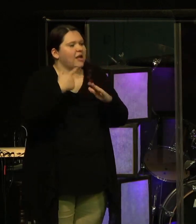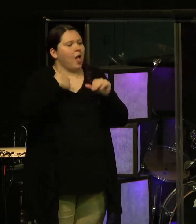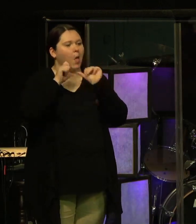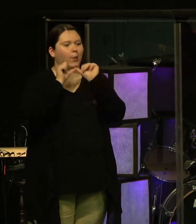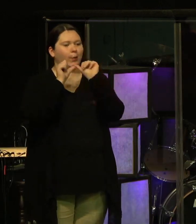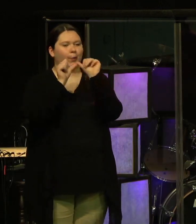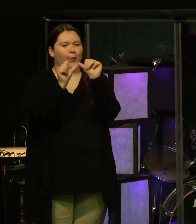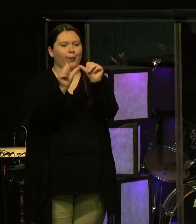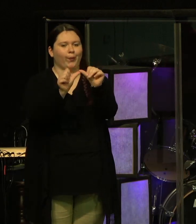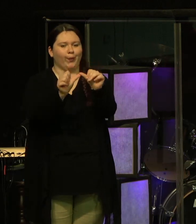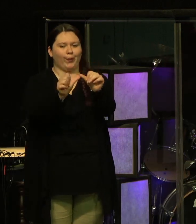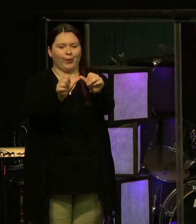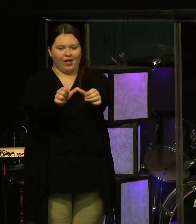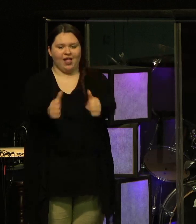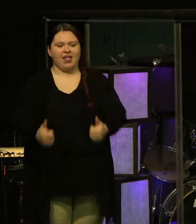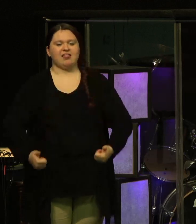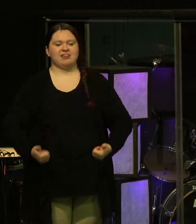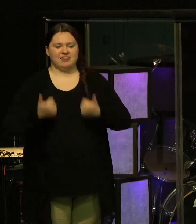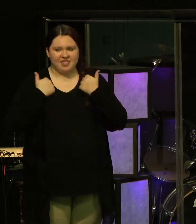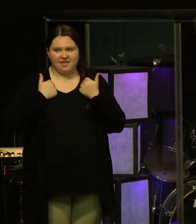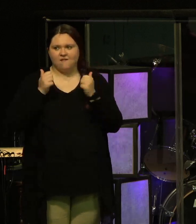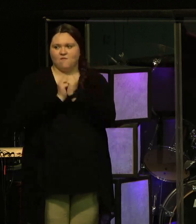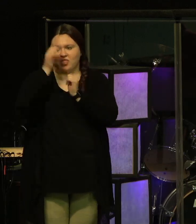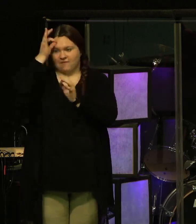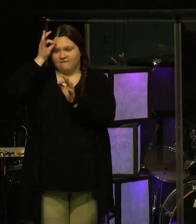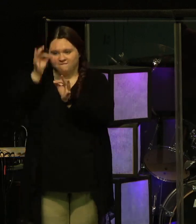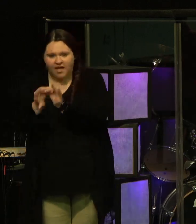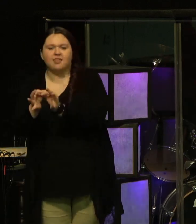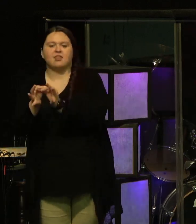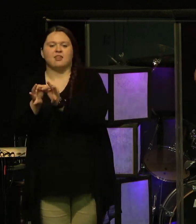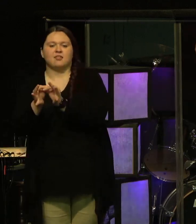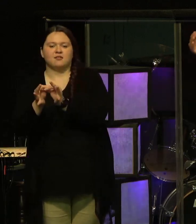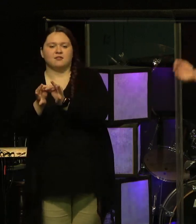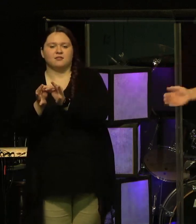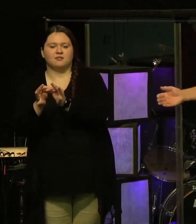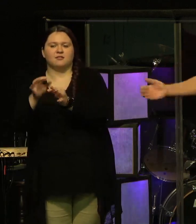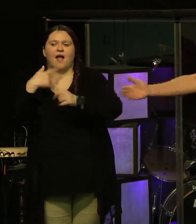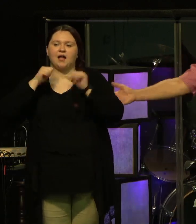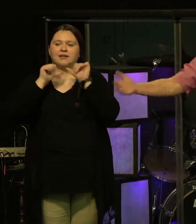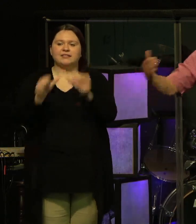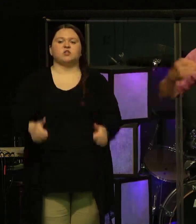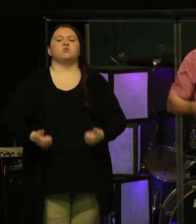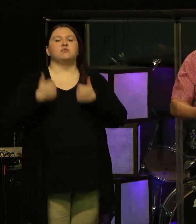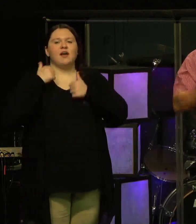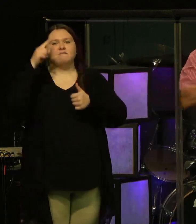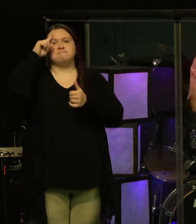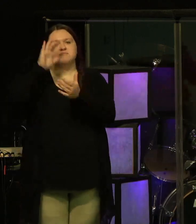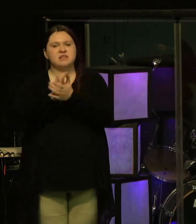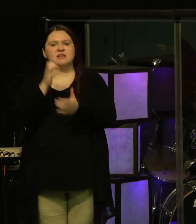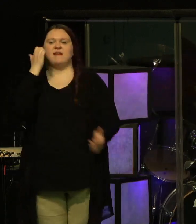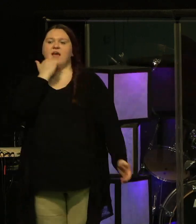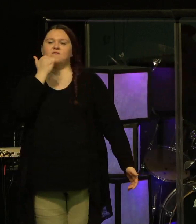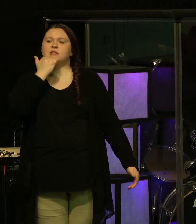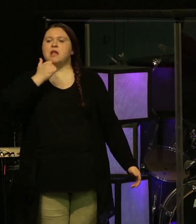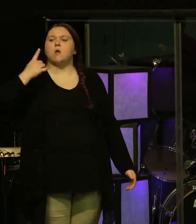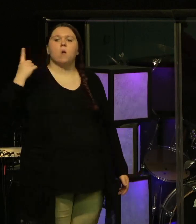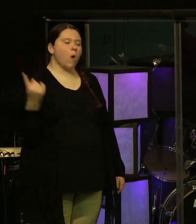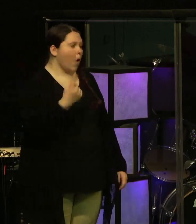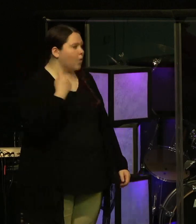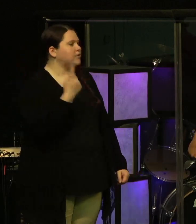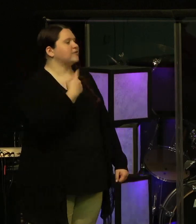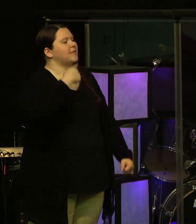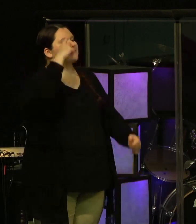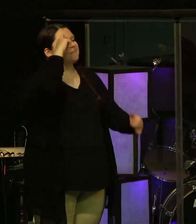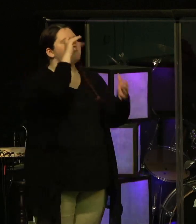I walk and live by faith. I walk believing every day, all the time. I'm a believer.